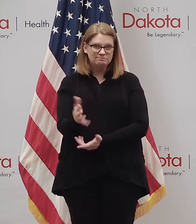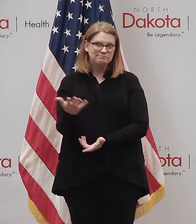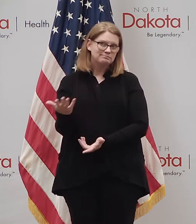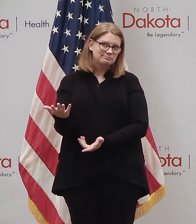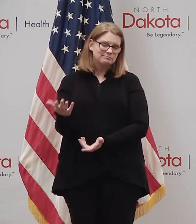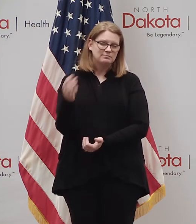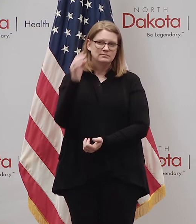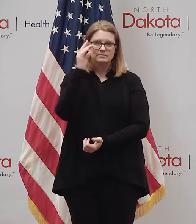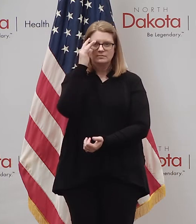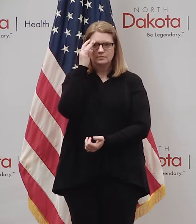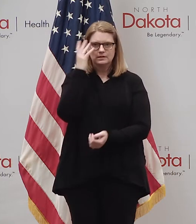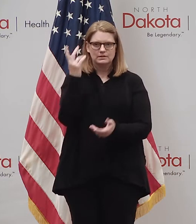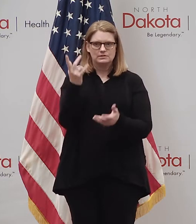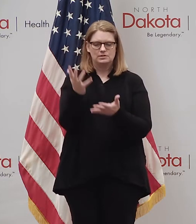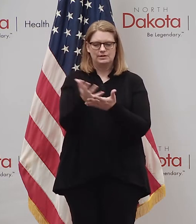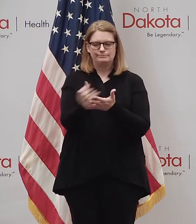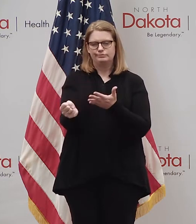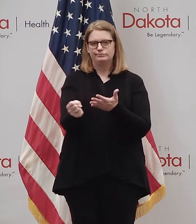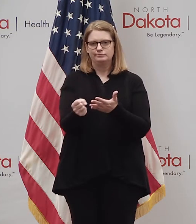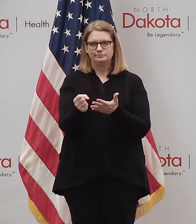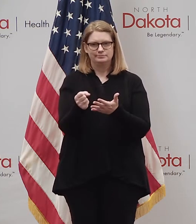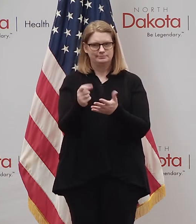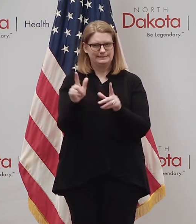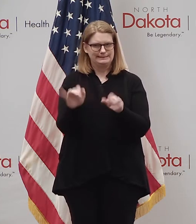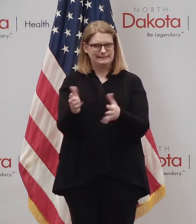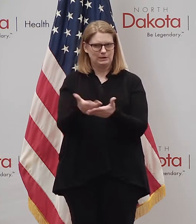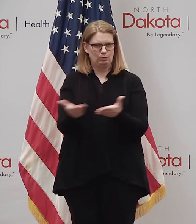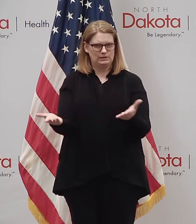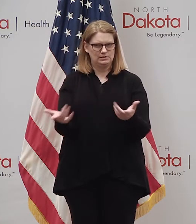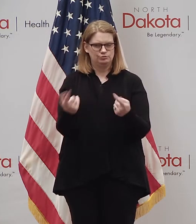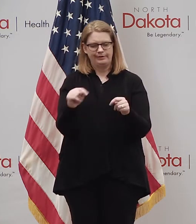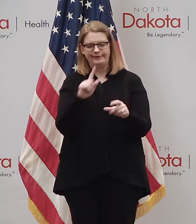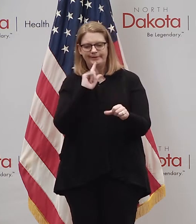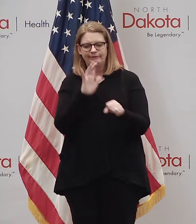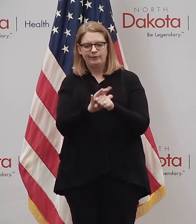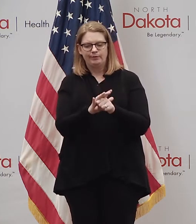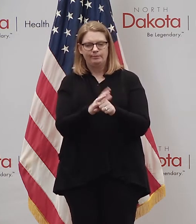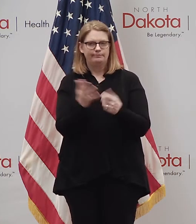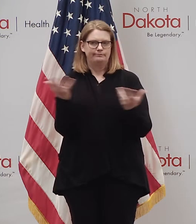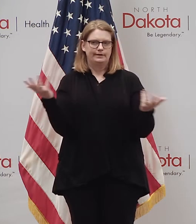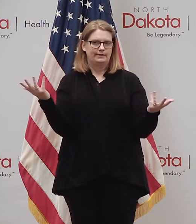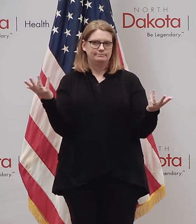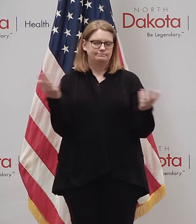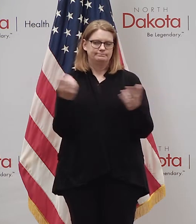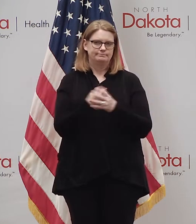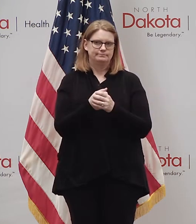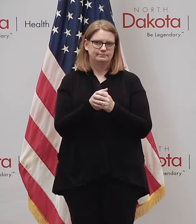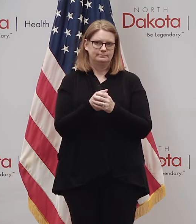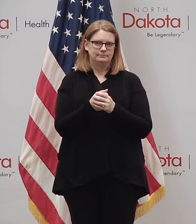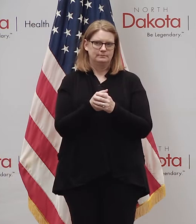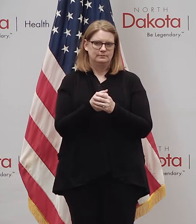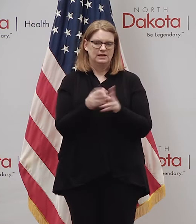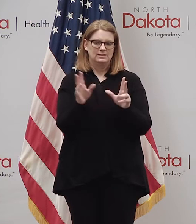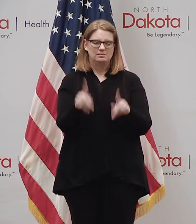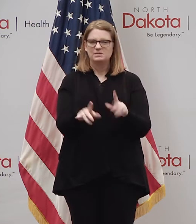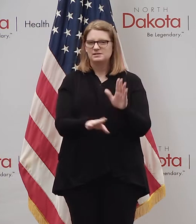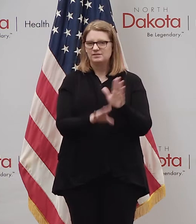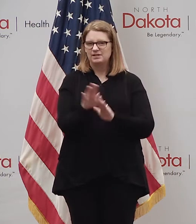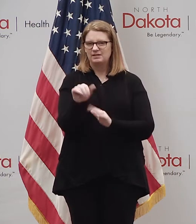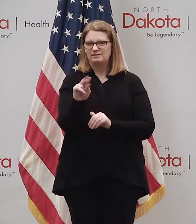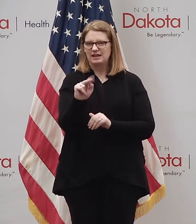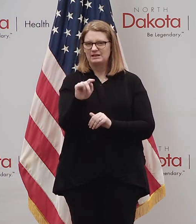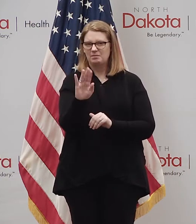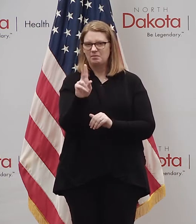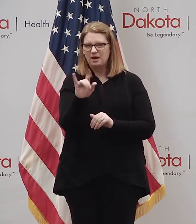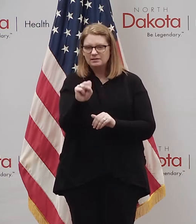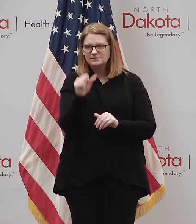could burn a lot of testing resources trying to confirm this. But the person develops the antibodies, they're not sick,